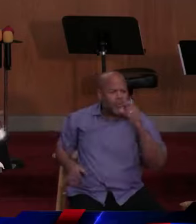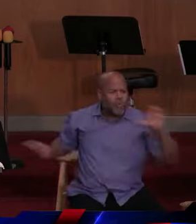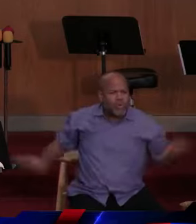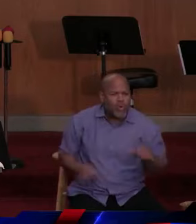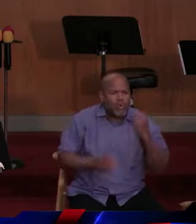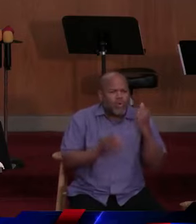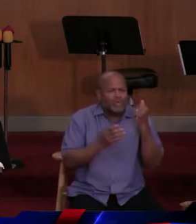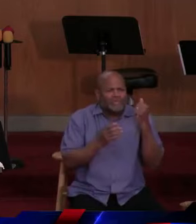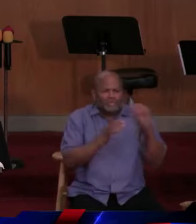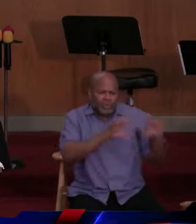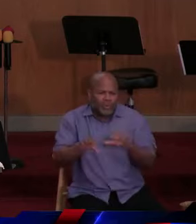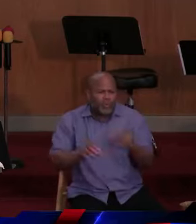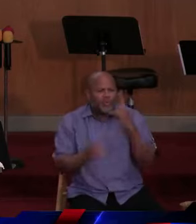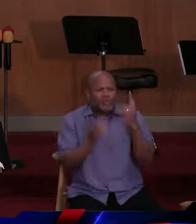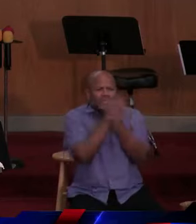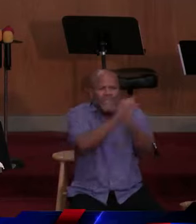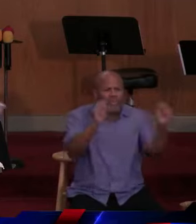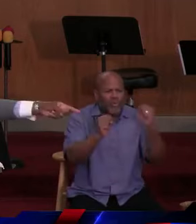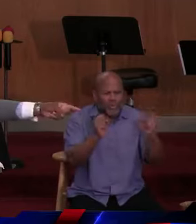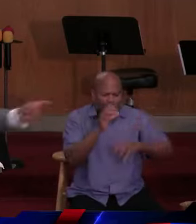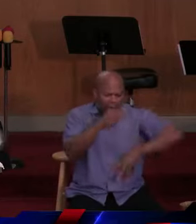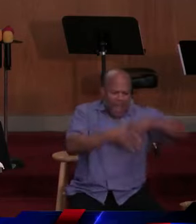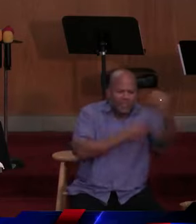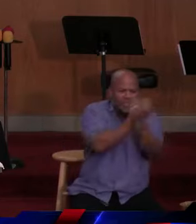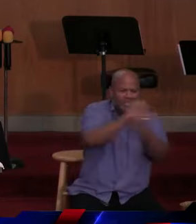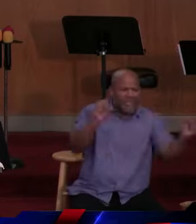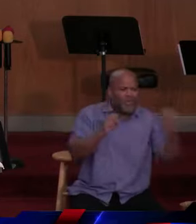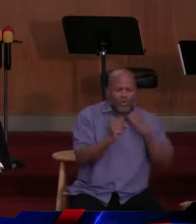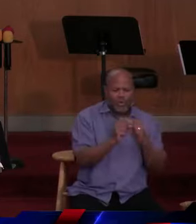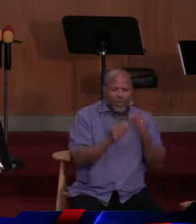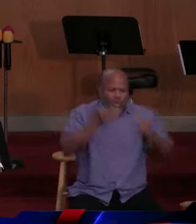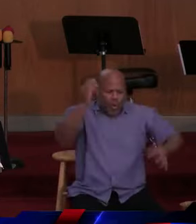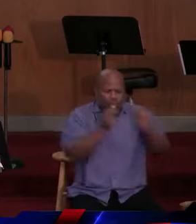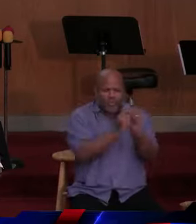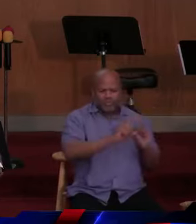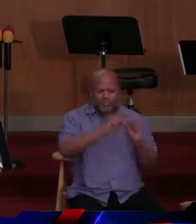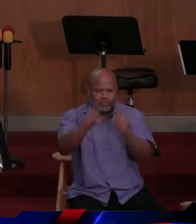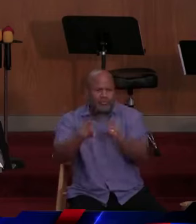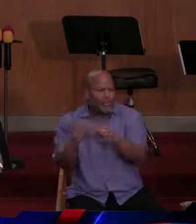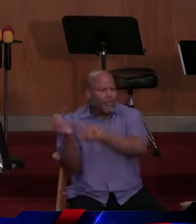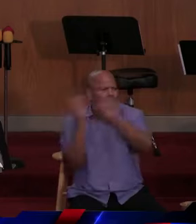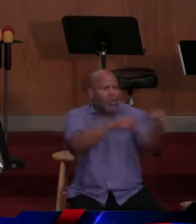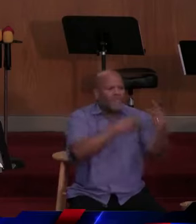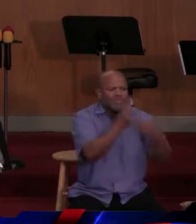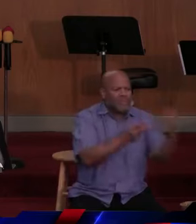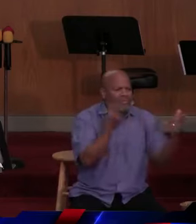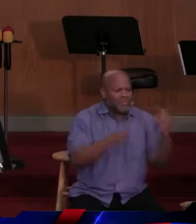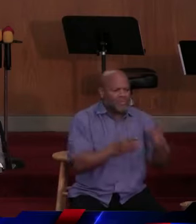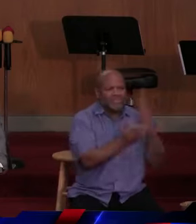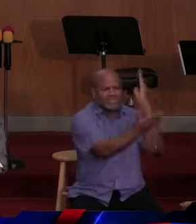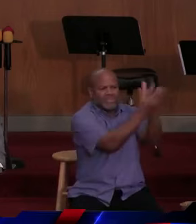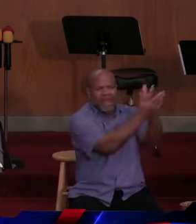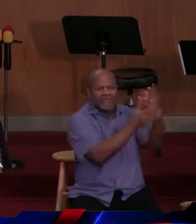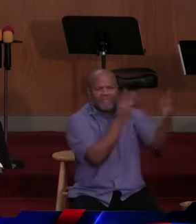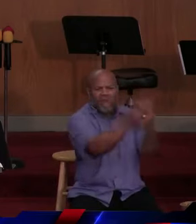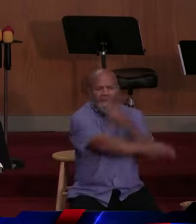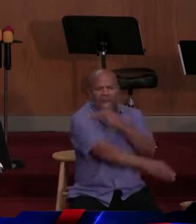who saved you. You know who brought you out. You know who went to court with you. You know who came to visit you when people stopped visiting